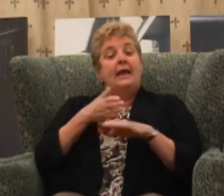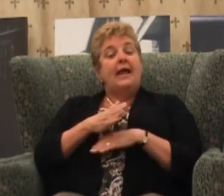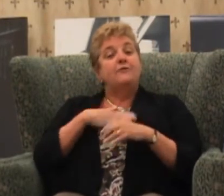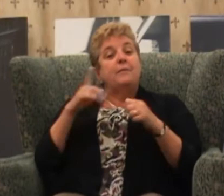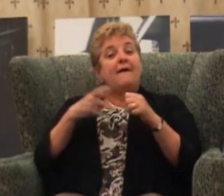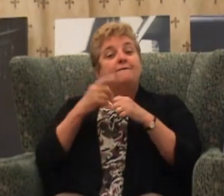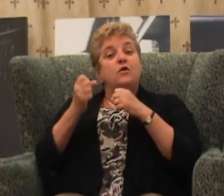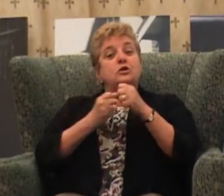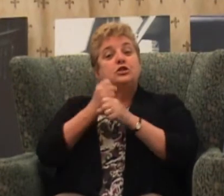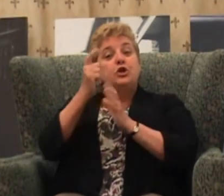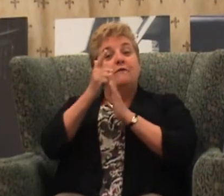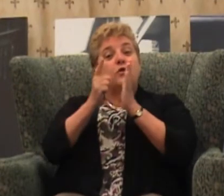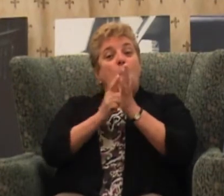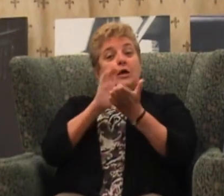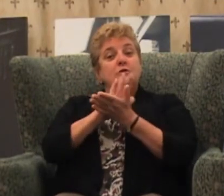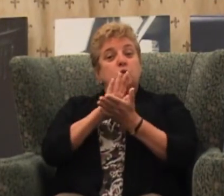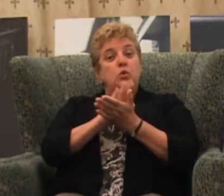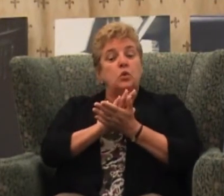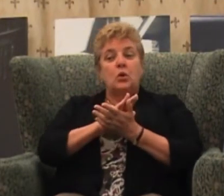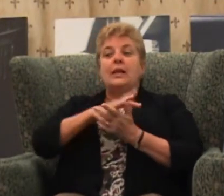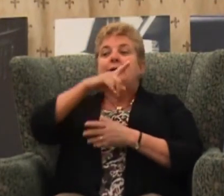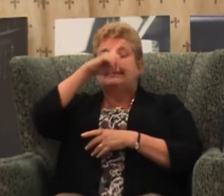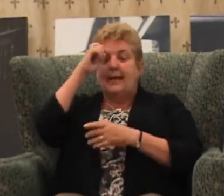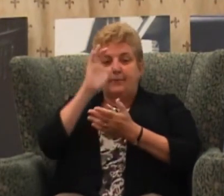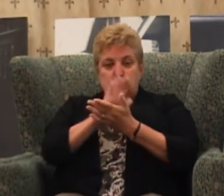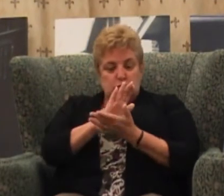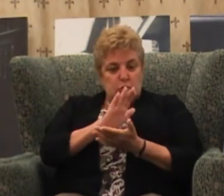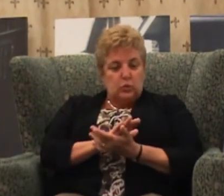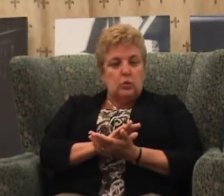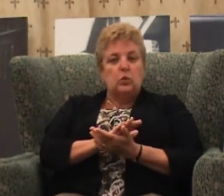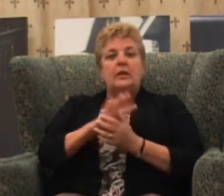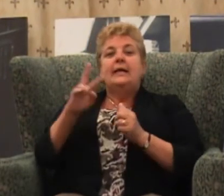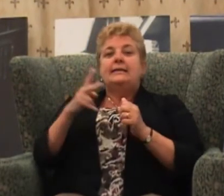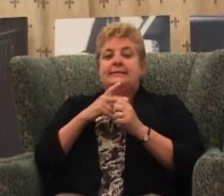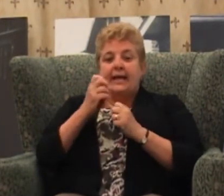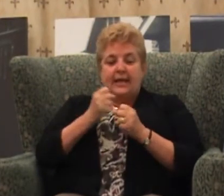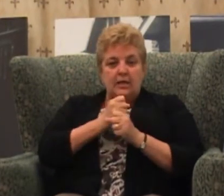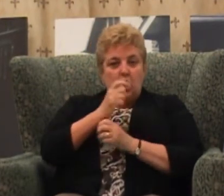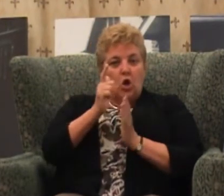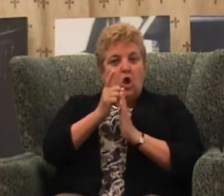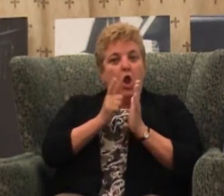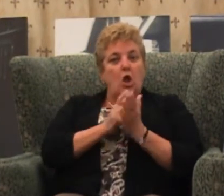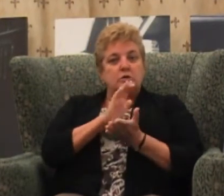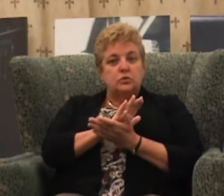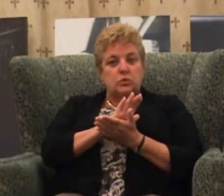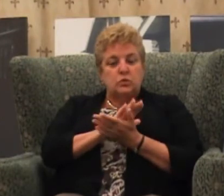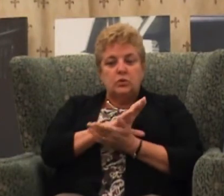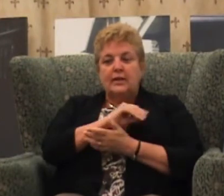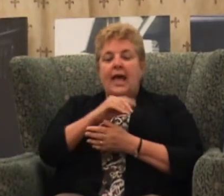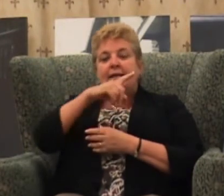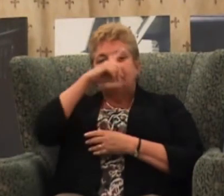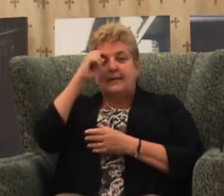school, summer school after my second year of law school, and I graduated from law school early, in 2.5